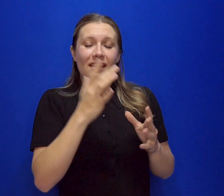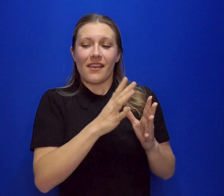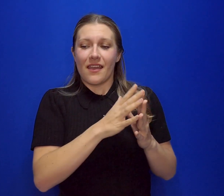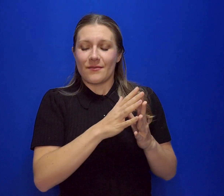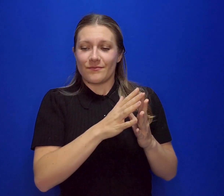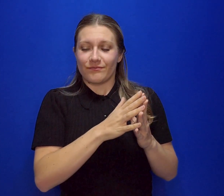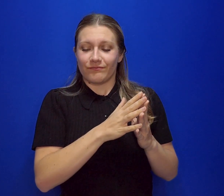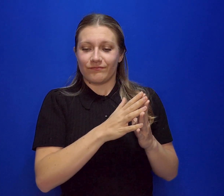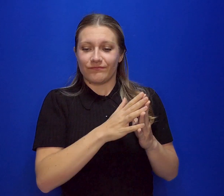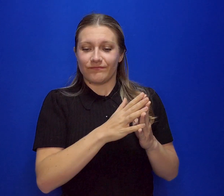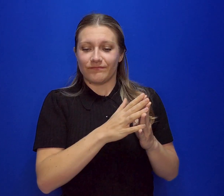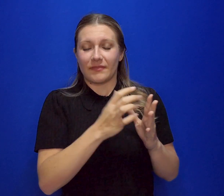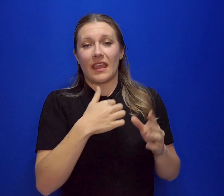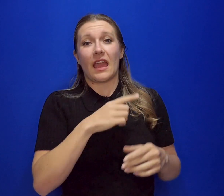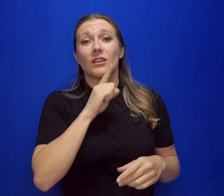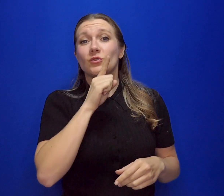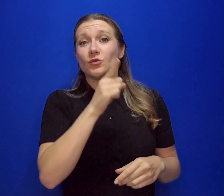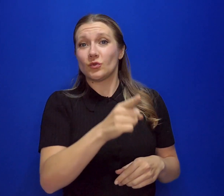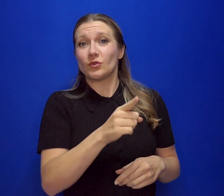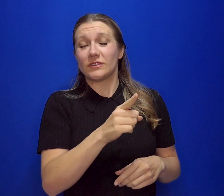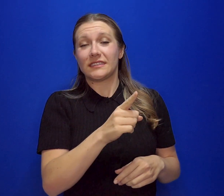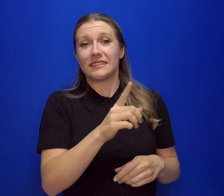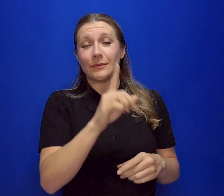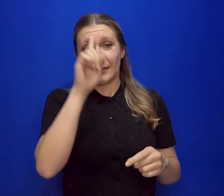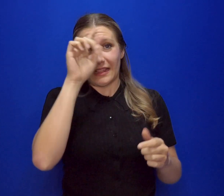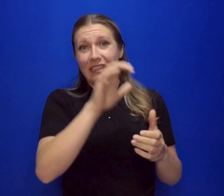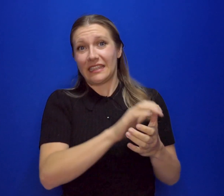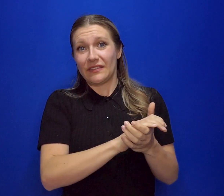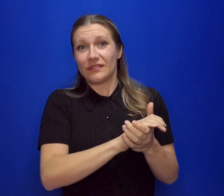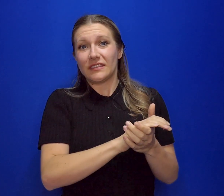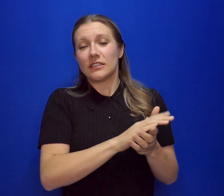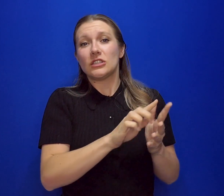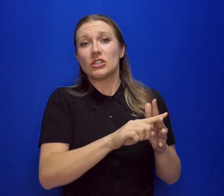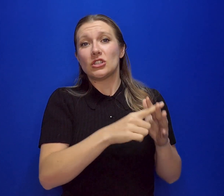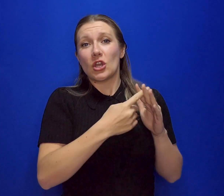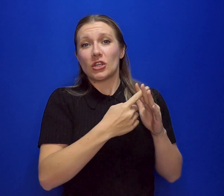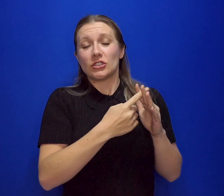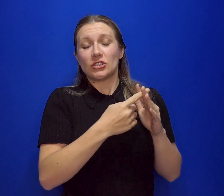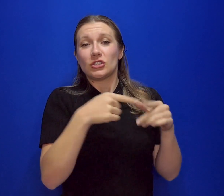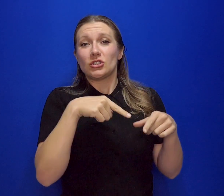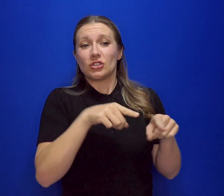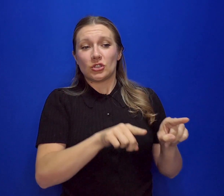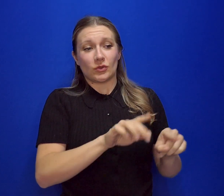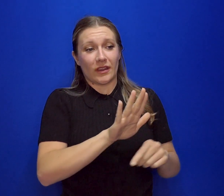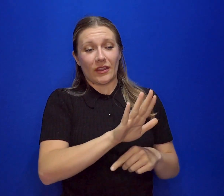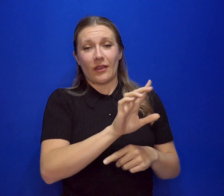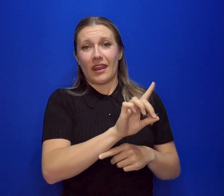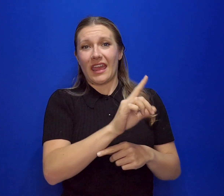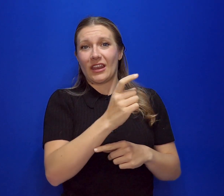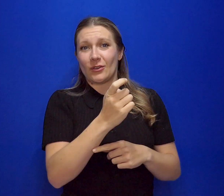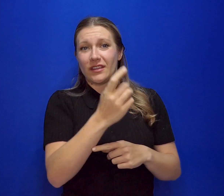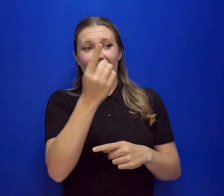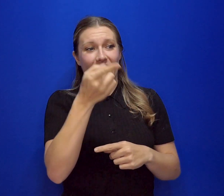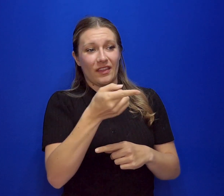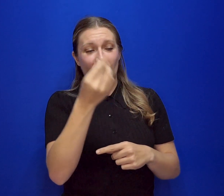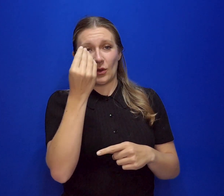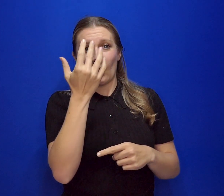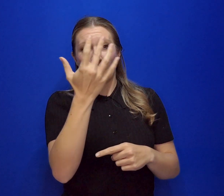because I truly believe that it starts when someone is diagnosed and they are told, if we're